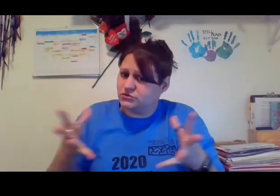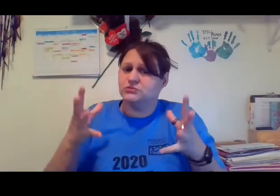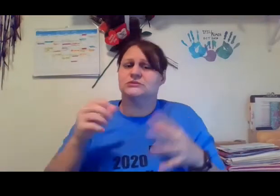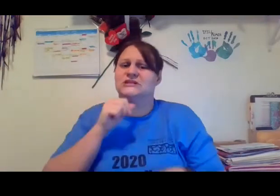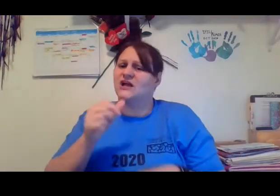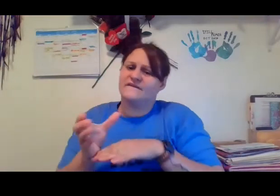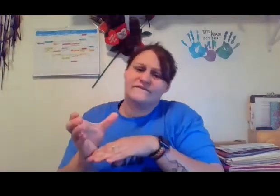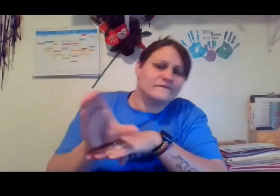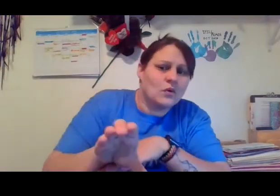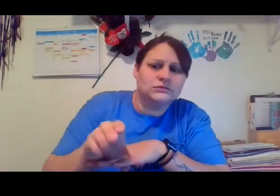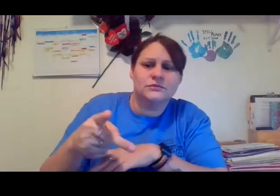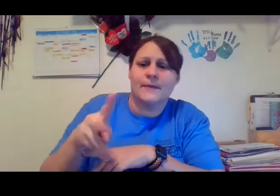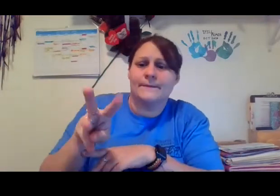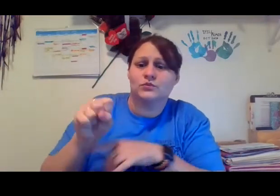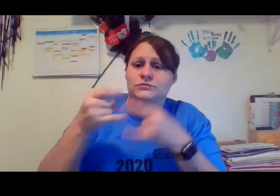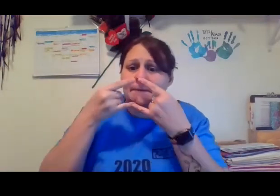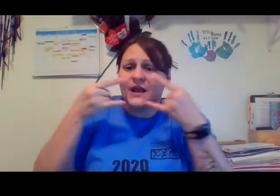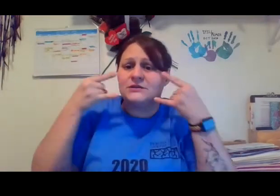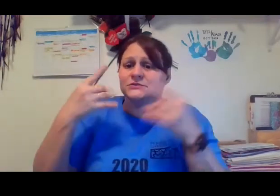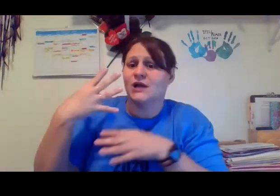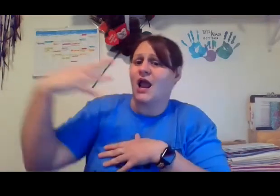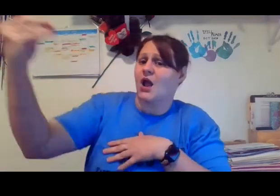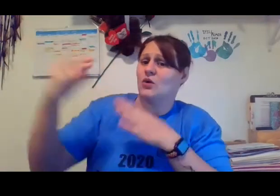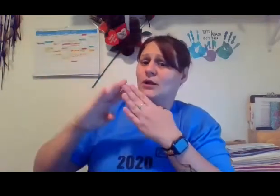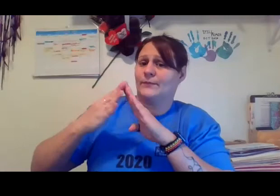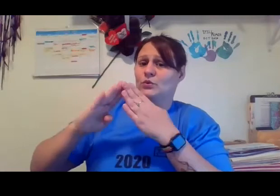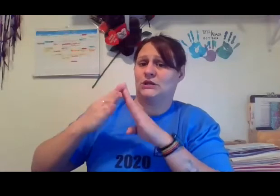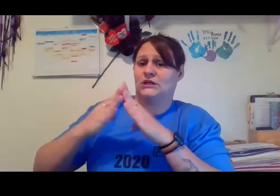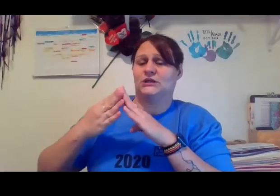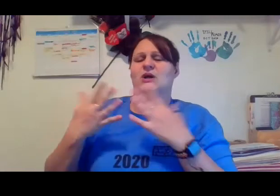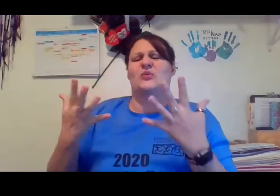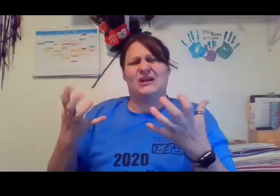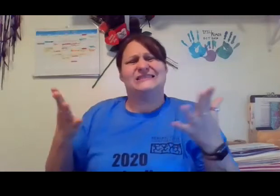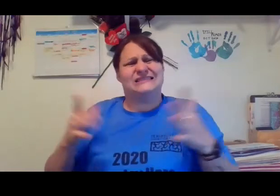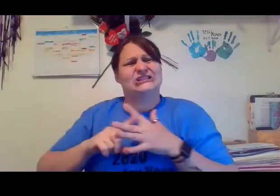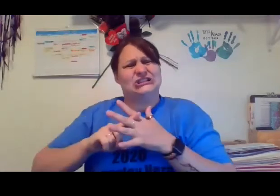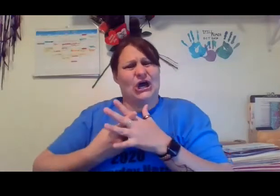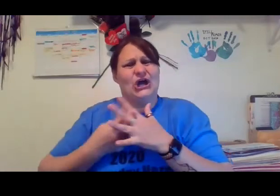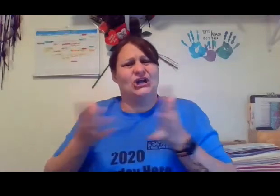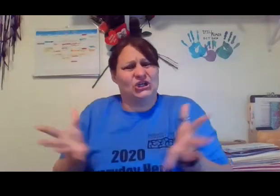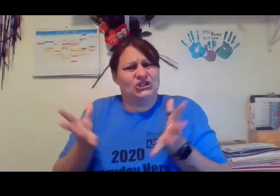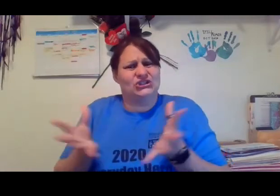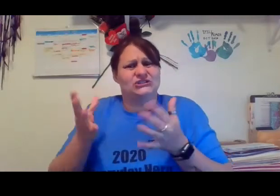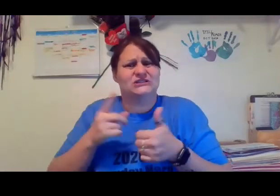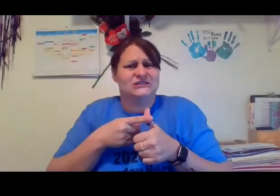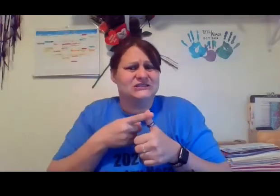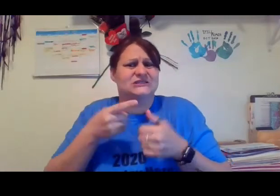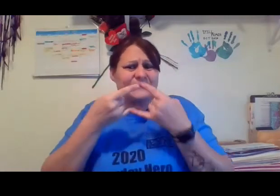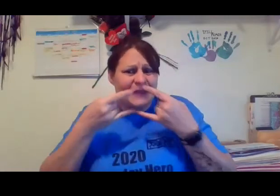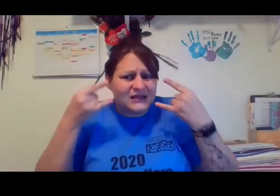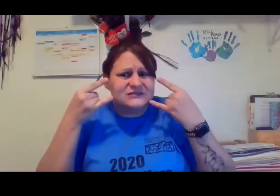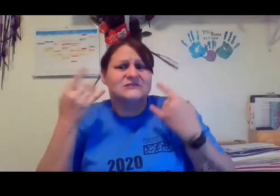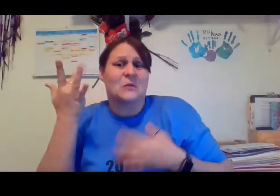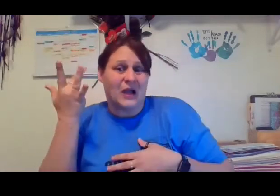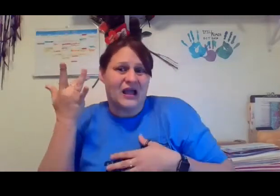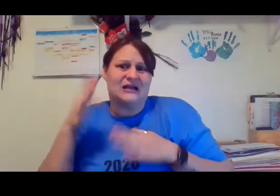I would like to strongly encourage you too, with the people we support, we do not force them to wear a mask when they're out in the community. We can certainly encourage